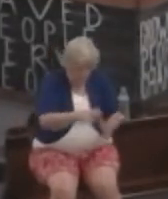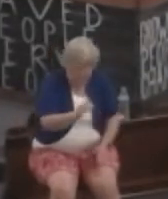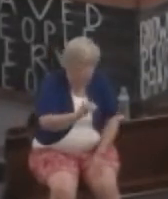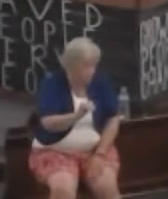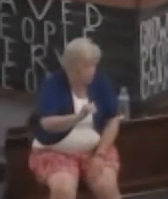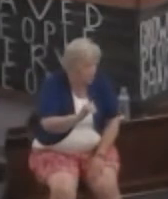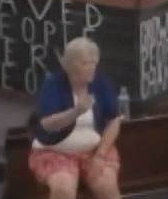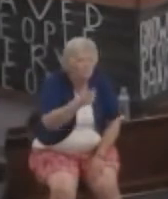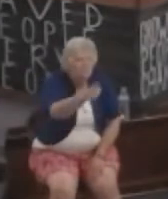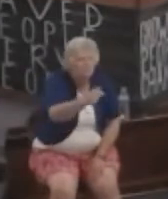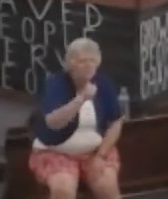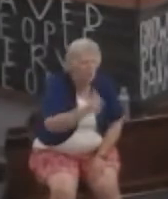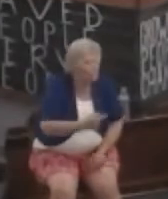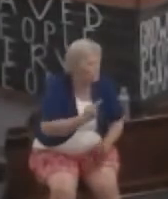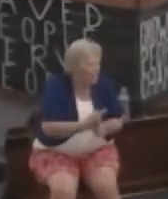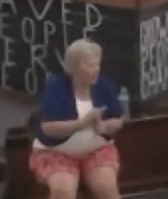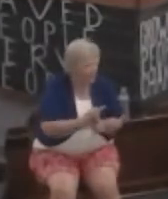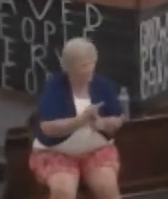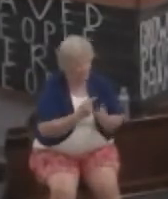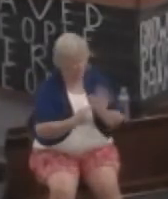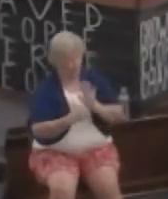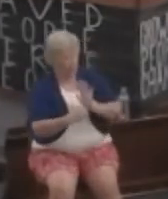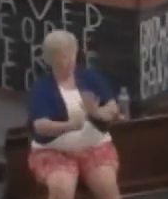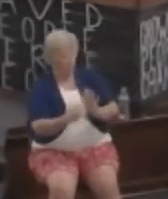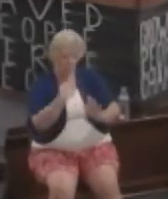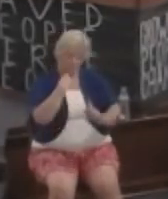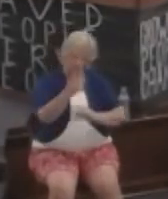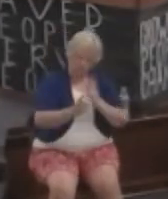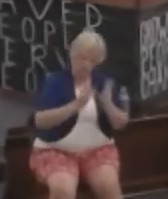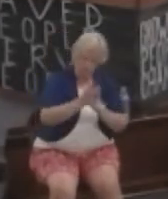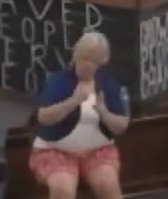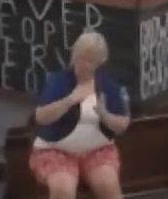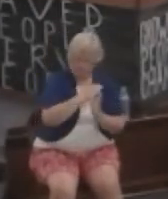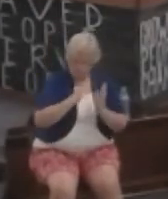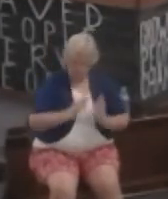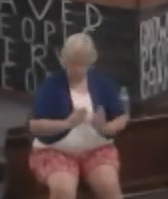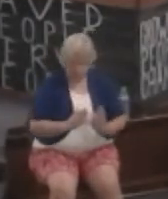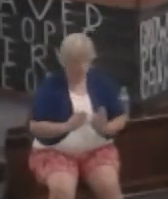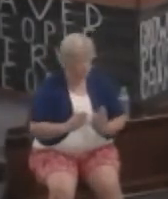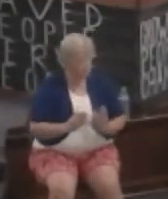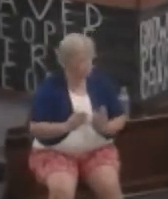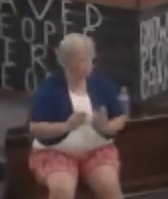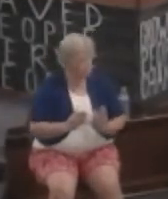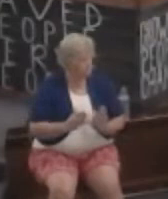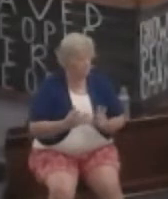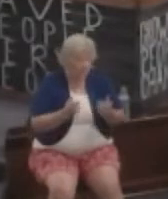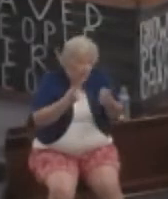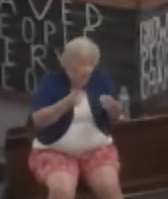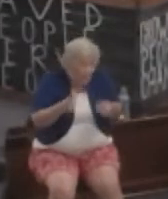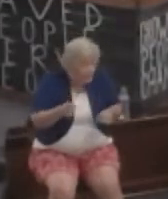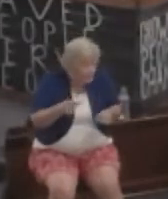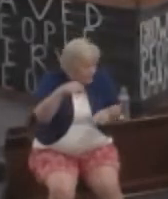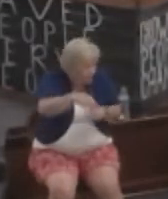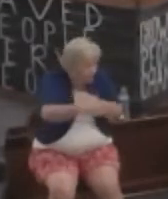Maybe you're not doing it right, that being a servant of Christ. Because listen, it does happen.